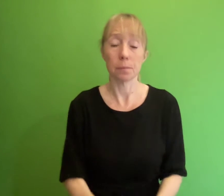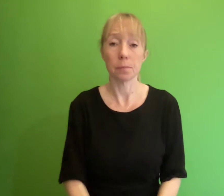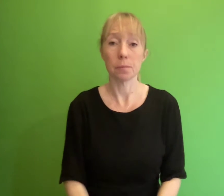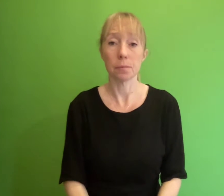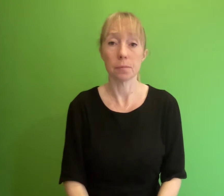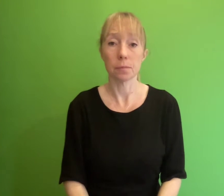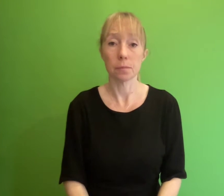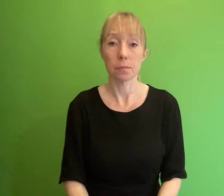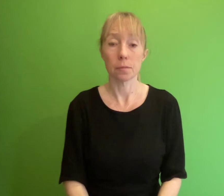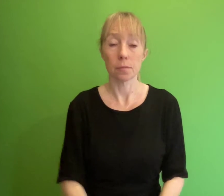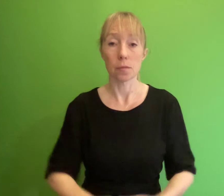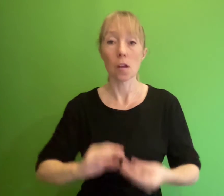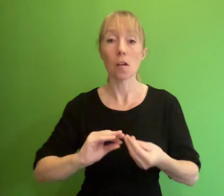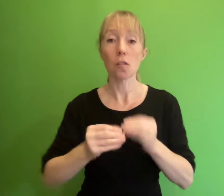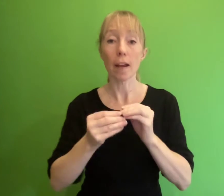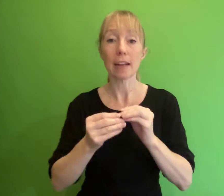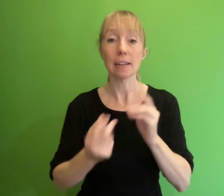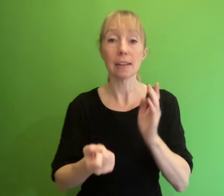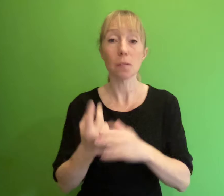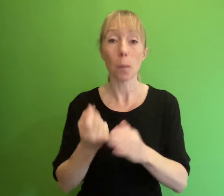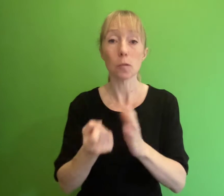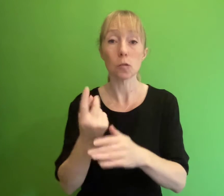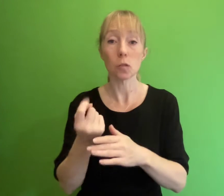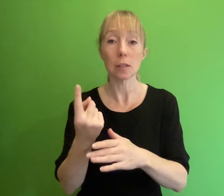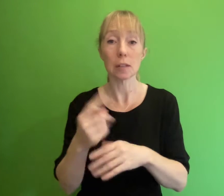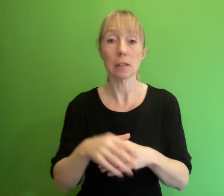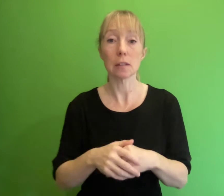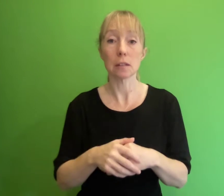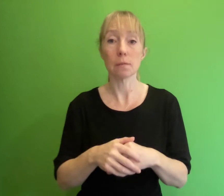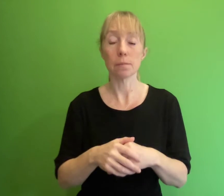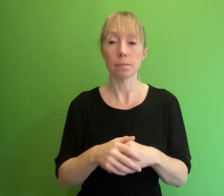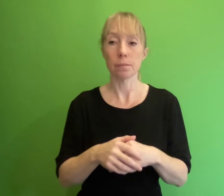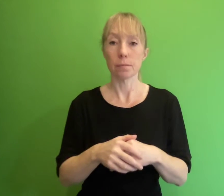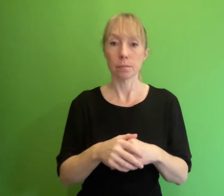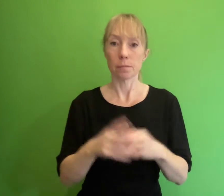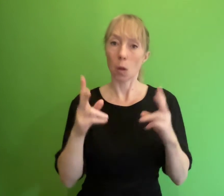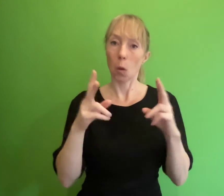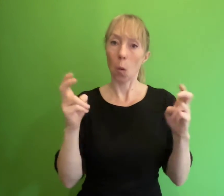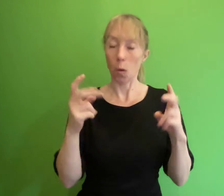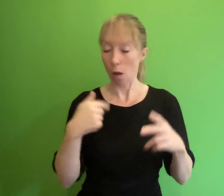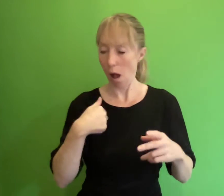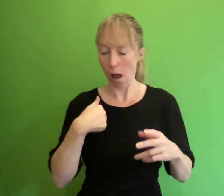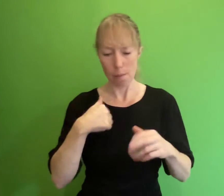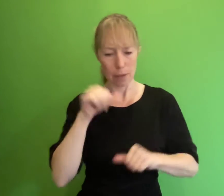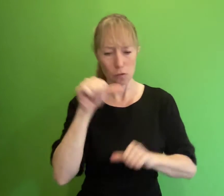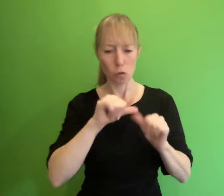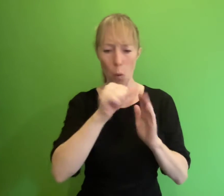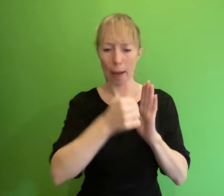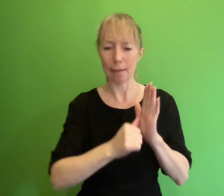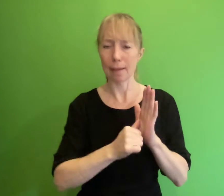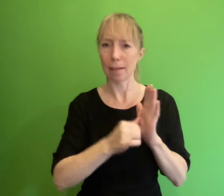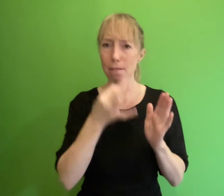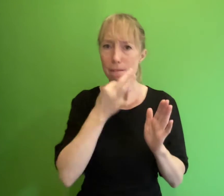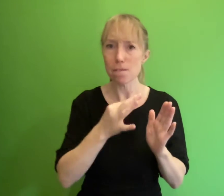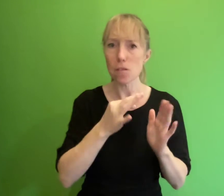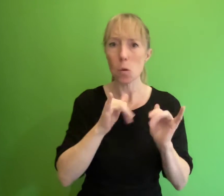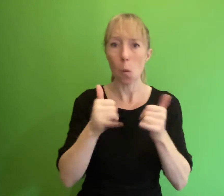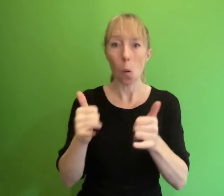Creative opportunities. I've been shortlisted for a few literary awards, and it was great, but that was